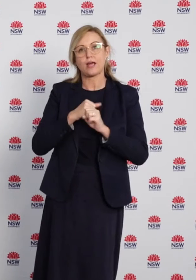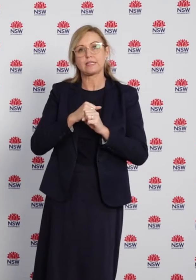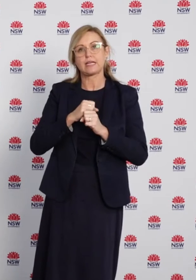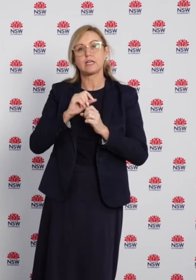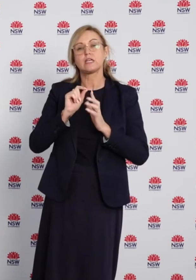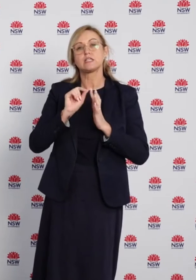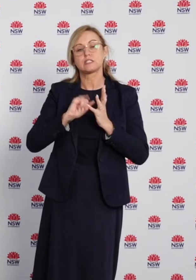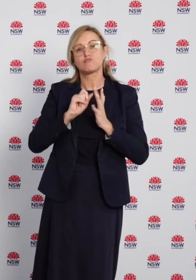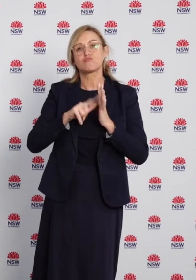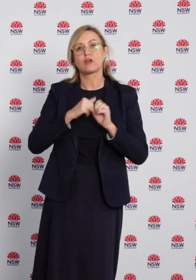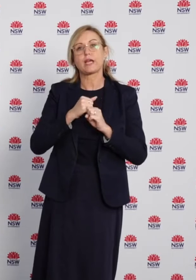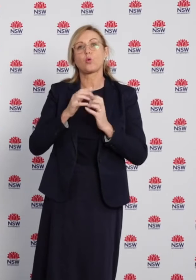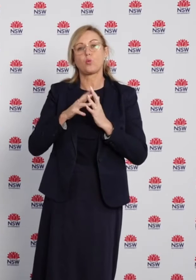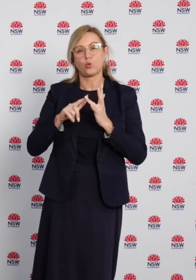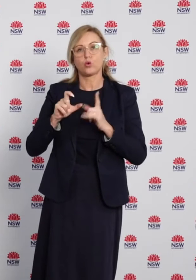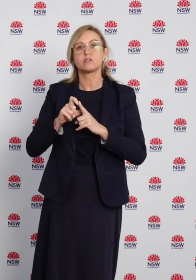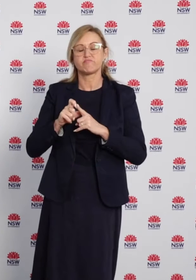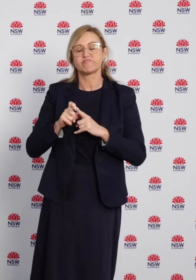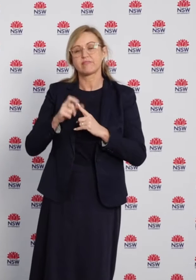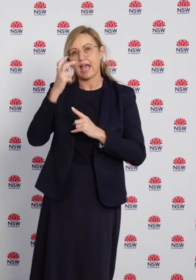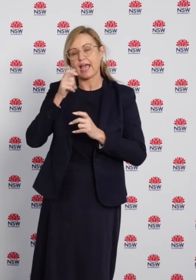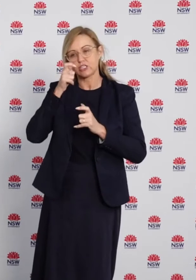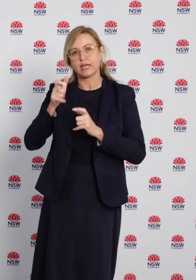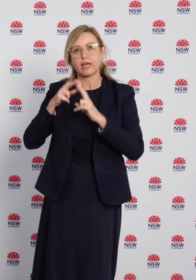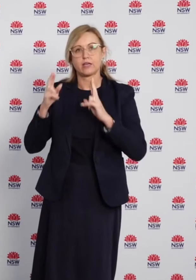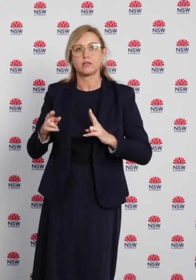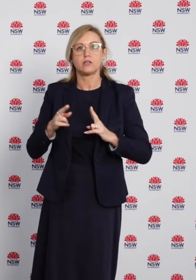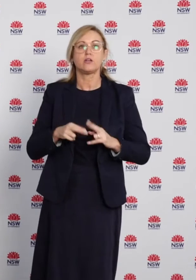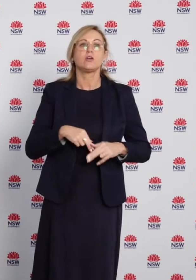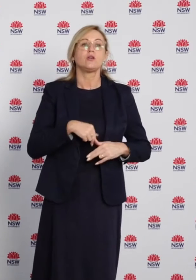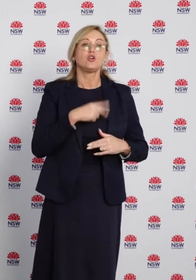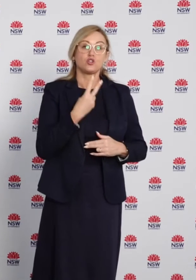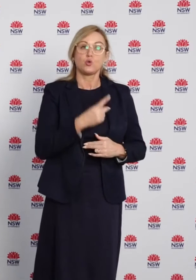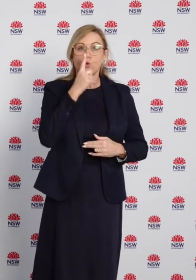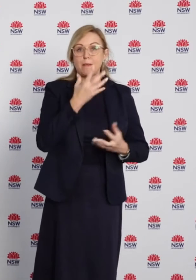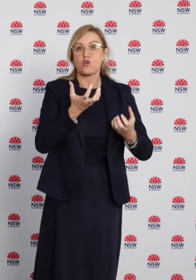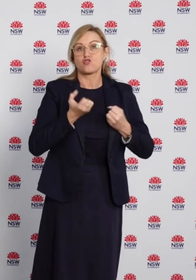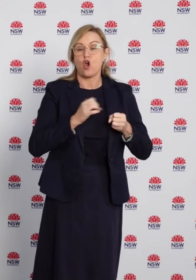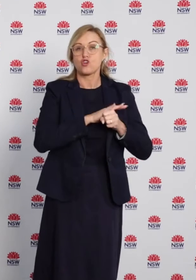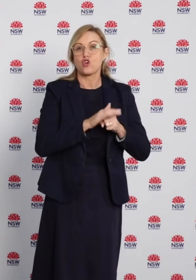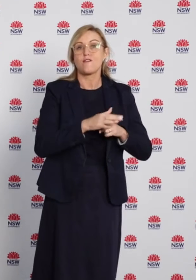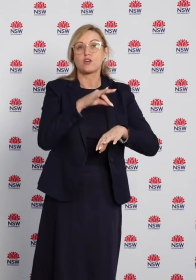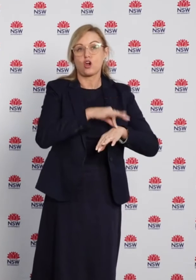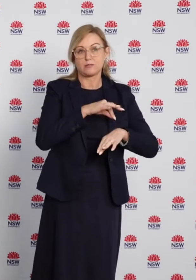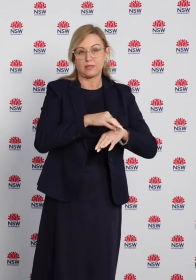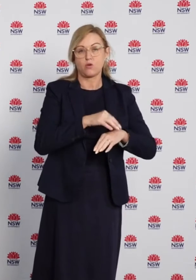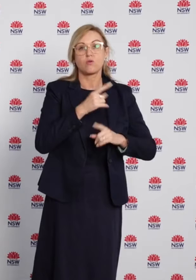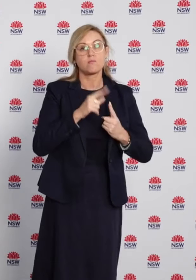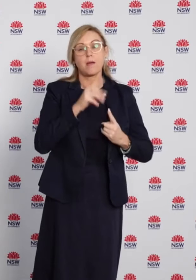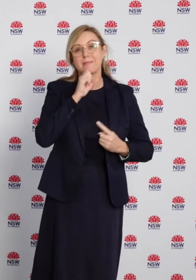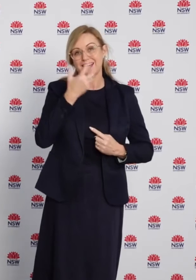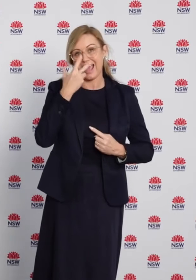Care Facility. 2 people who died acquired their infections in a hospital setting, a man in his 80s from southeastern